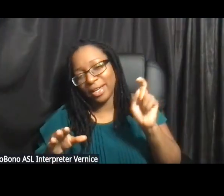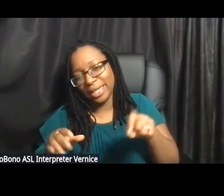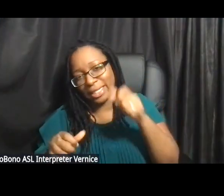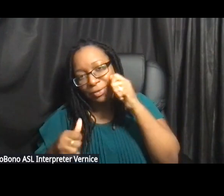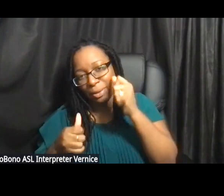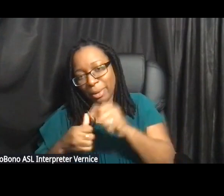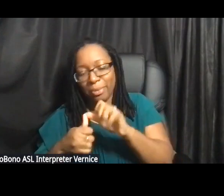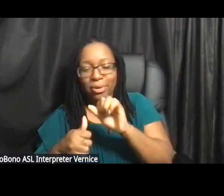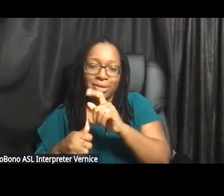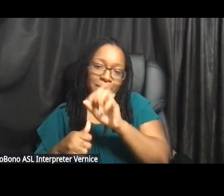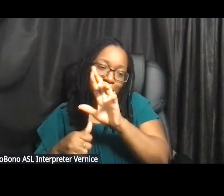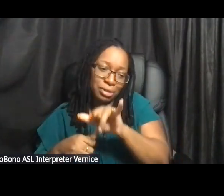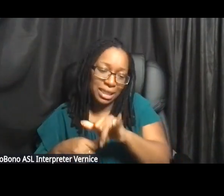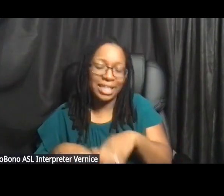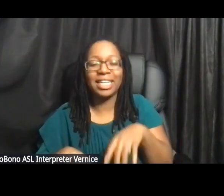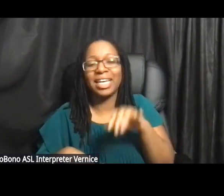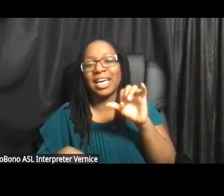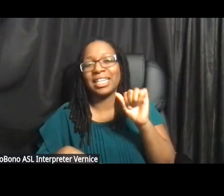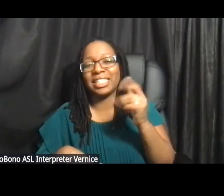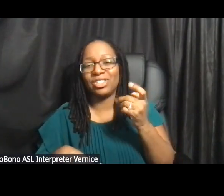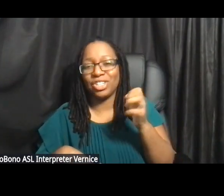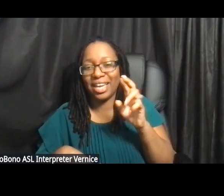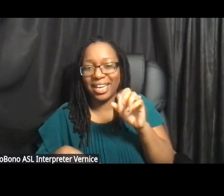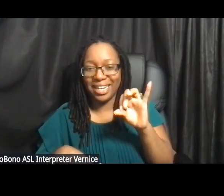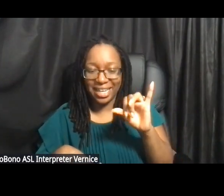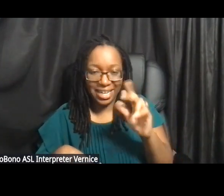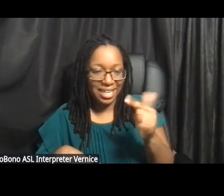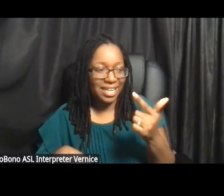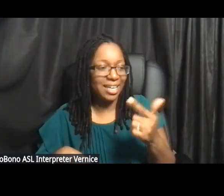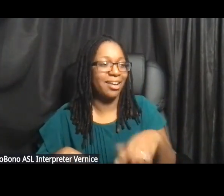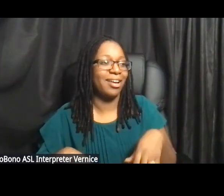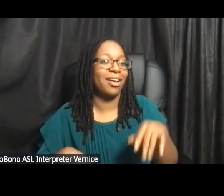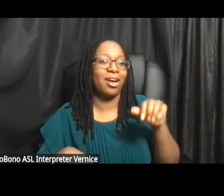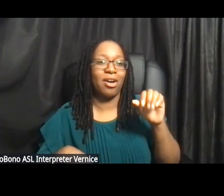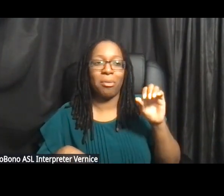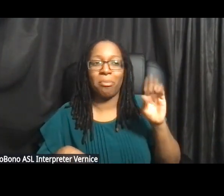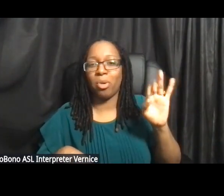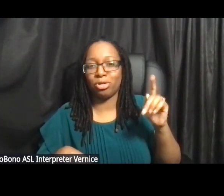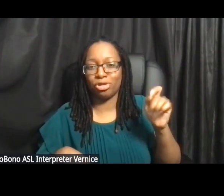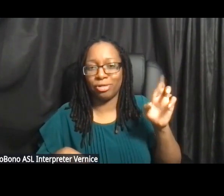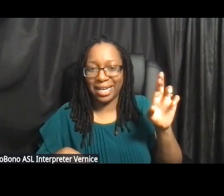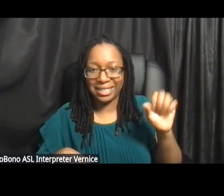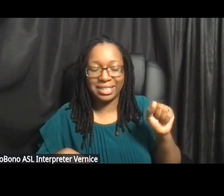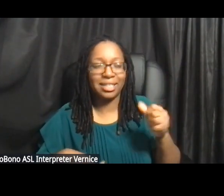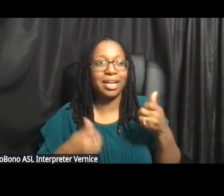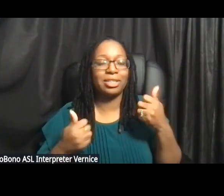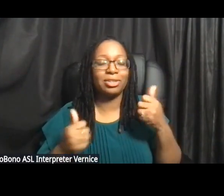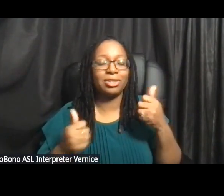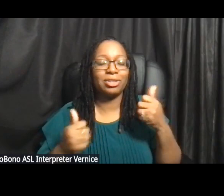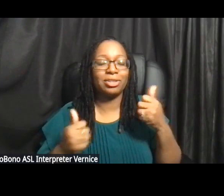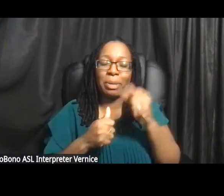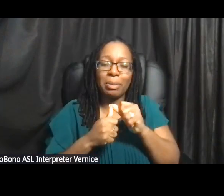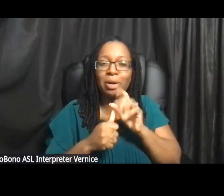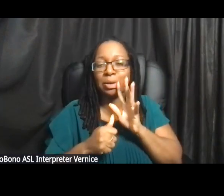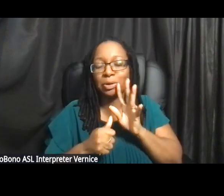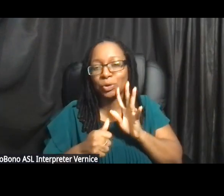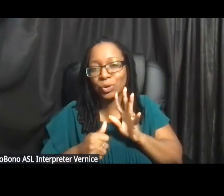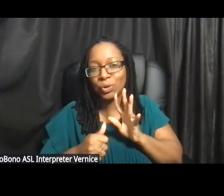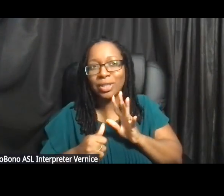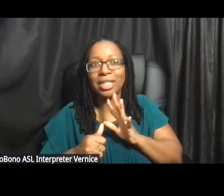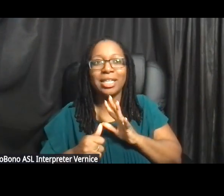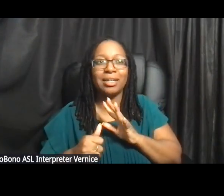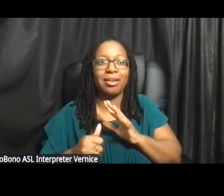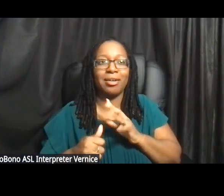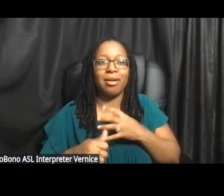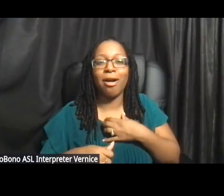satiating ulsterette, I might picture like a drooling, hungry, animated raincoat, like a raincoat